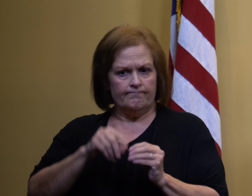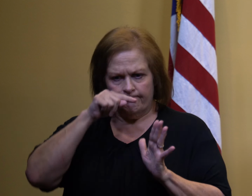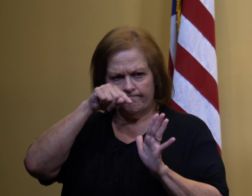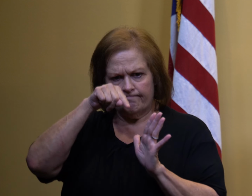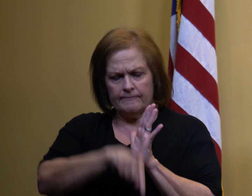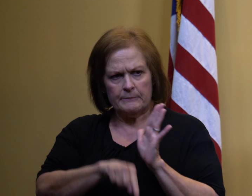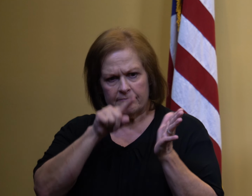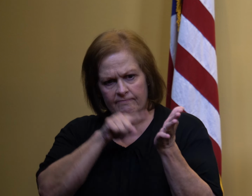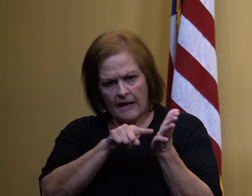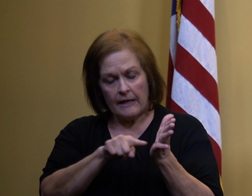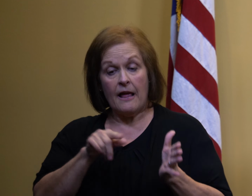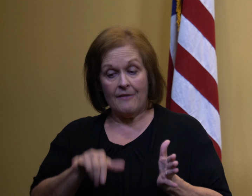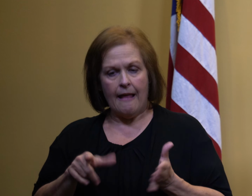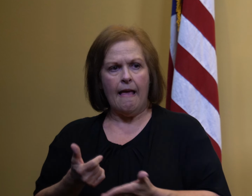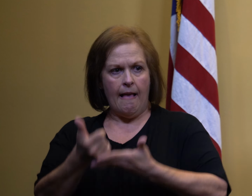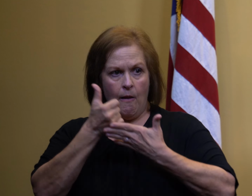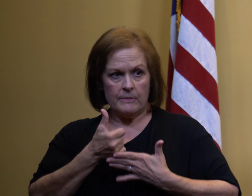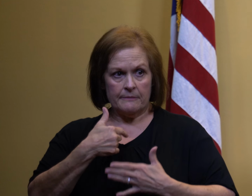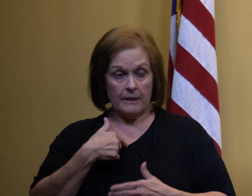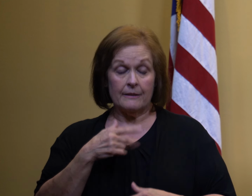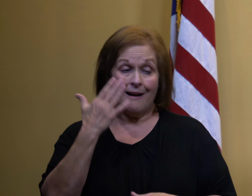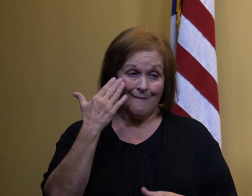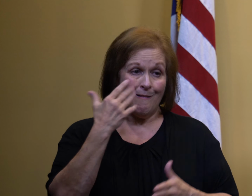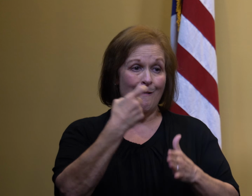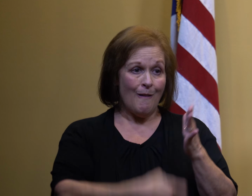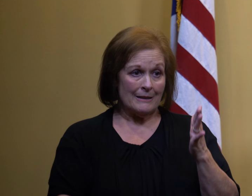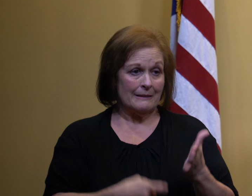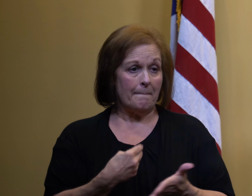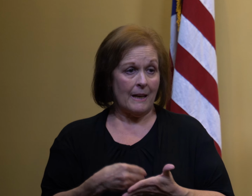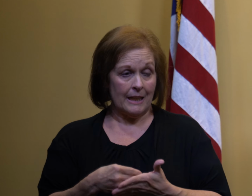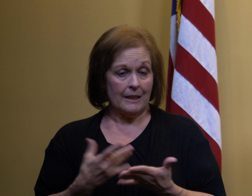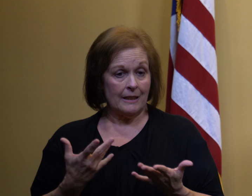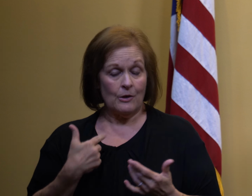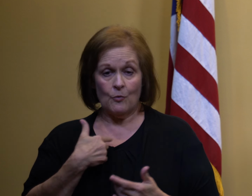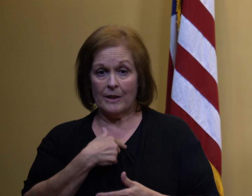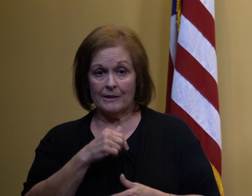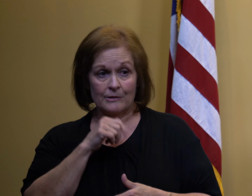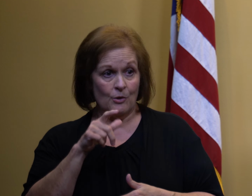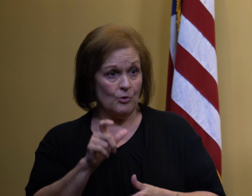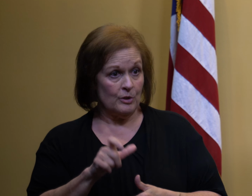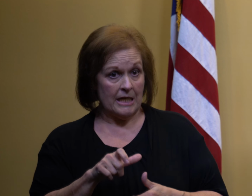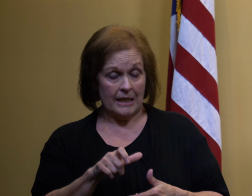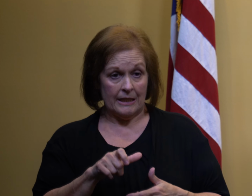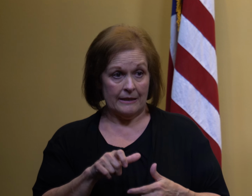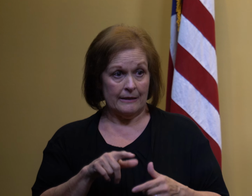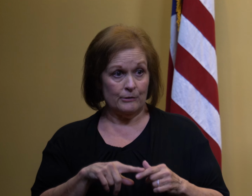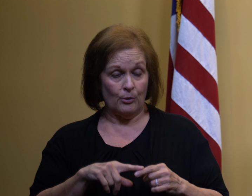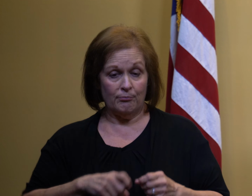that therefore helps me. It costs money, you know, and we don't need to expend any